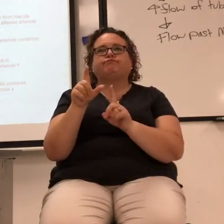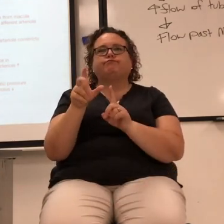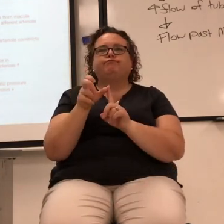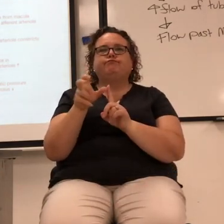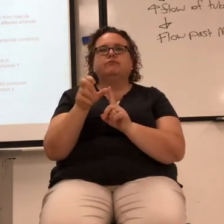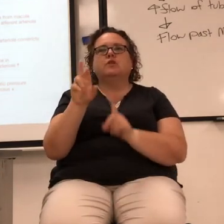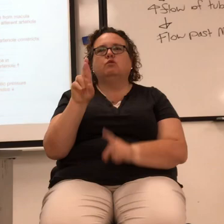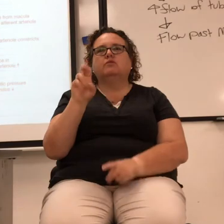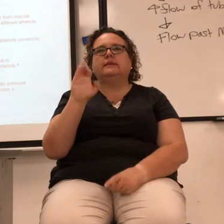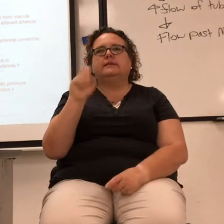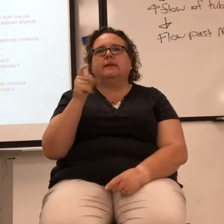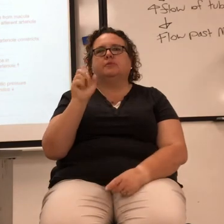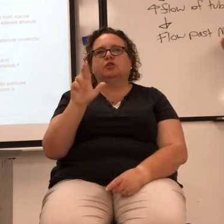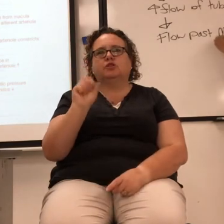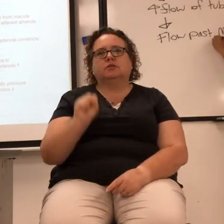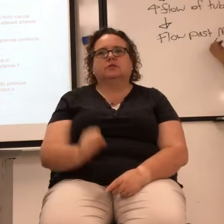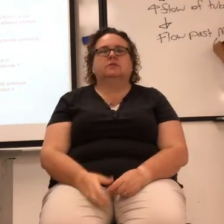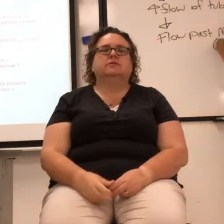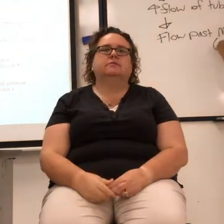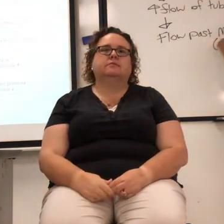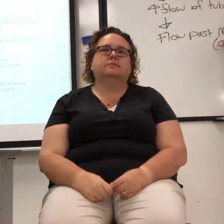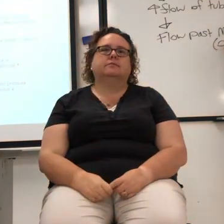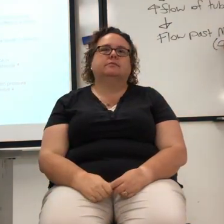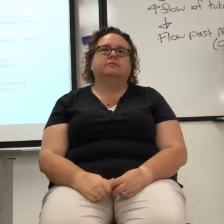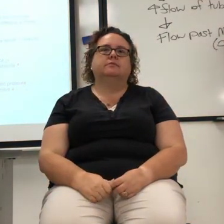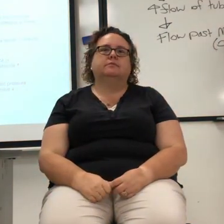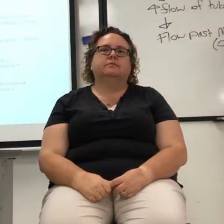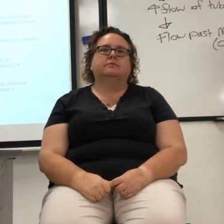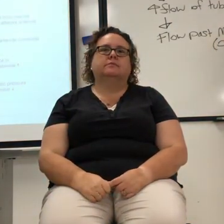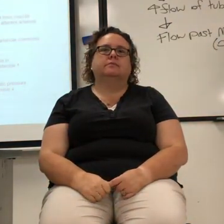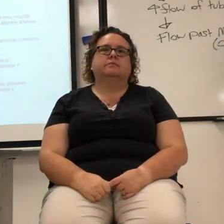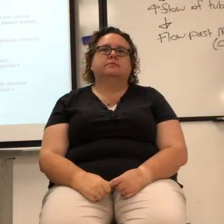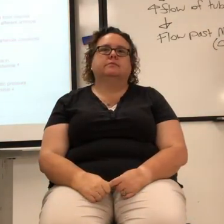understand. Osmoreceptor.